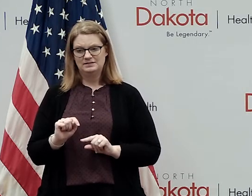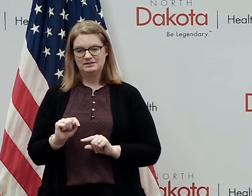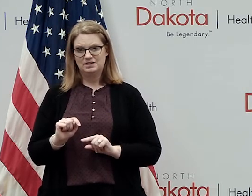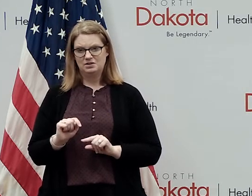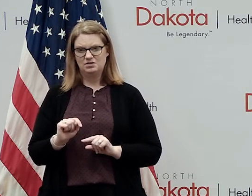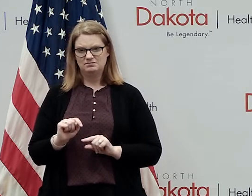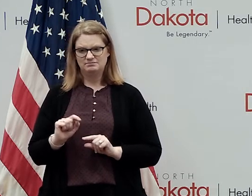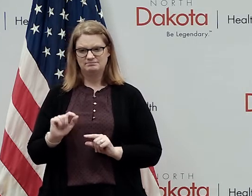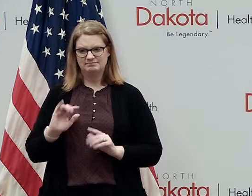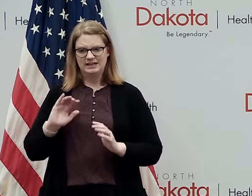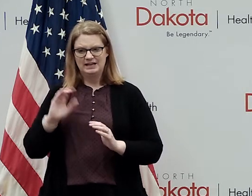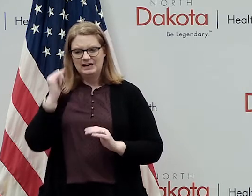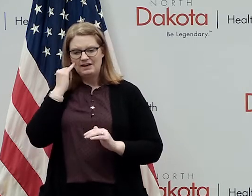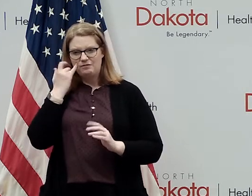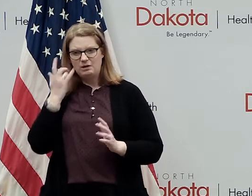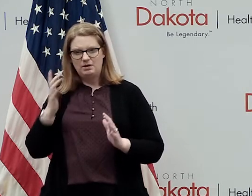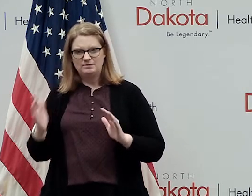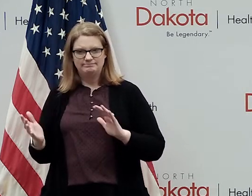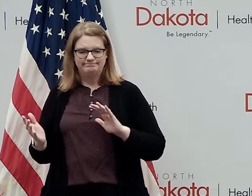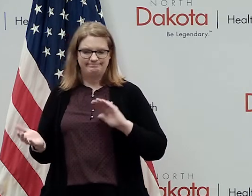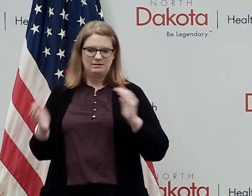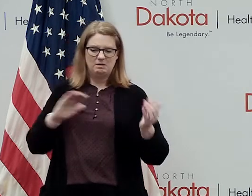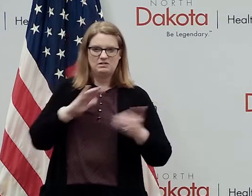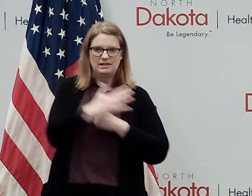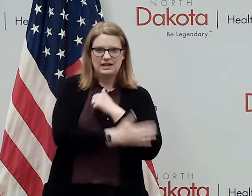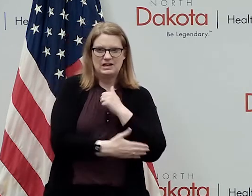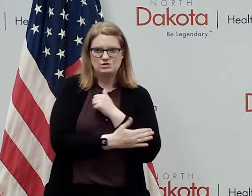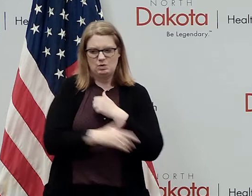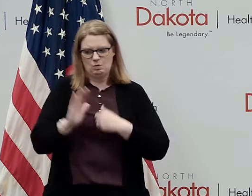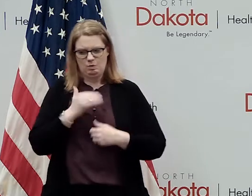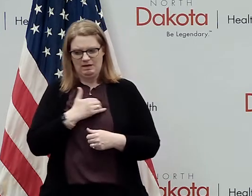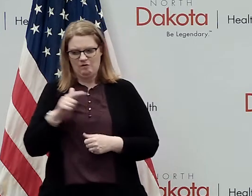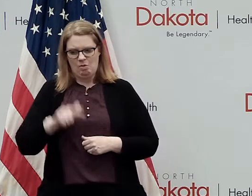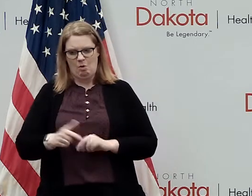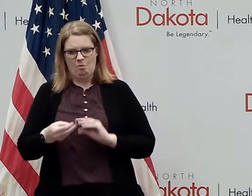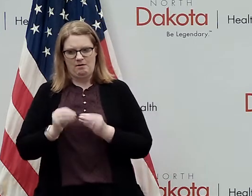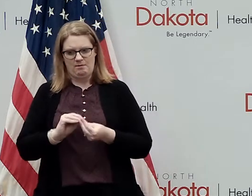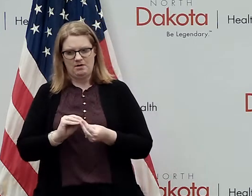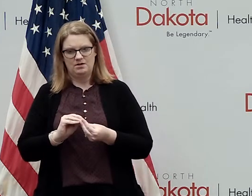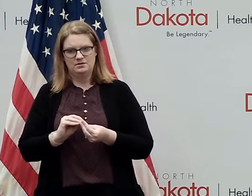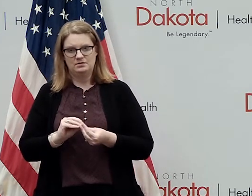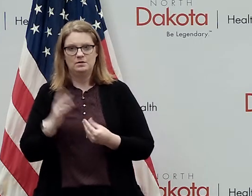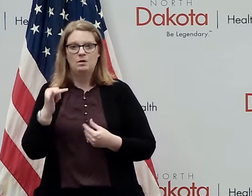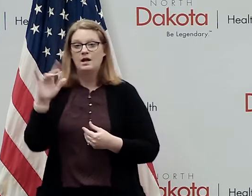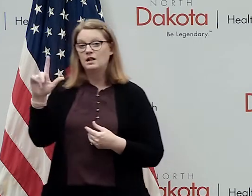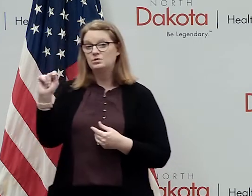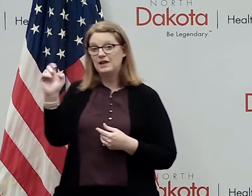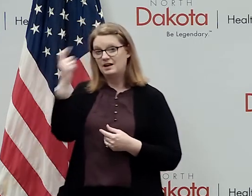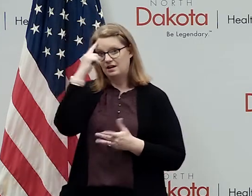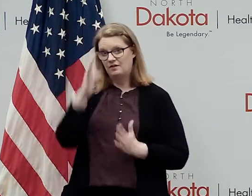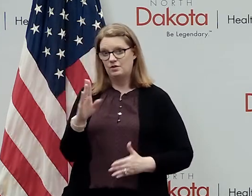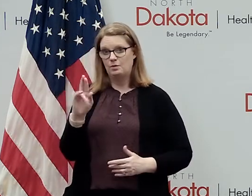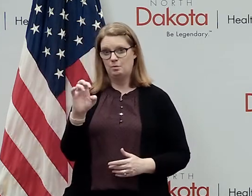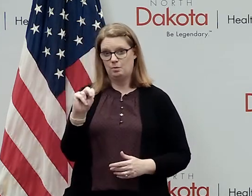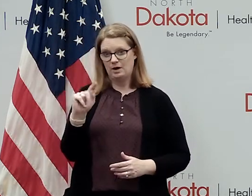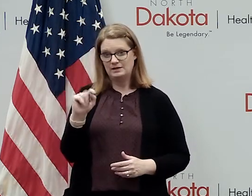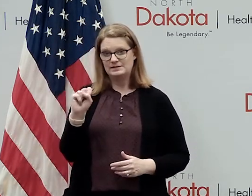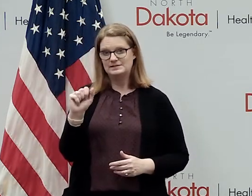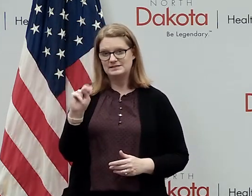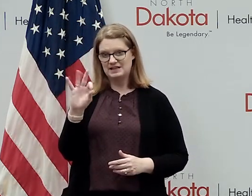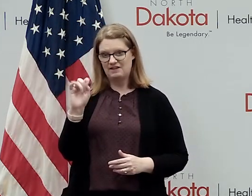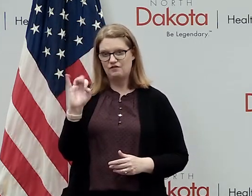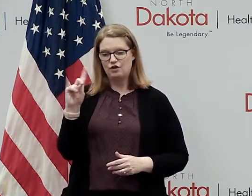on par with the country. And why is that? I'd say it's because we have Lieutenant Governor Brent Sanford, myself, and our entire